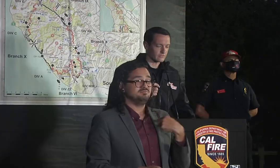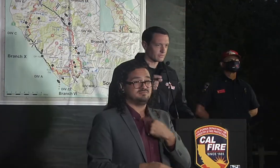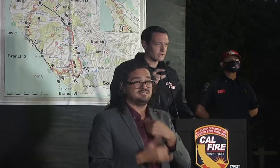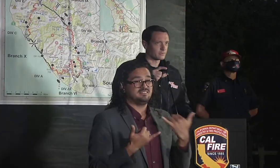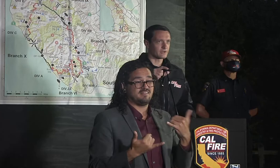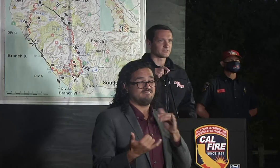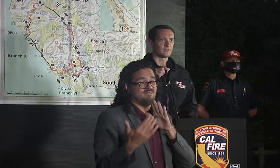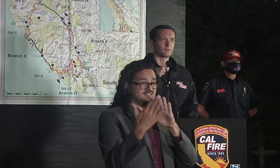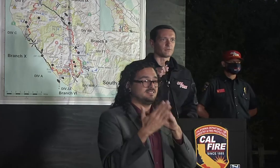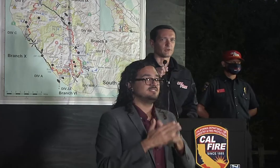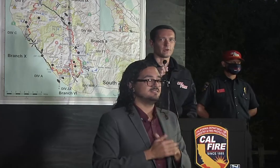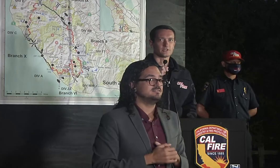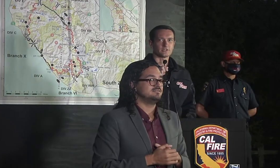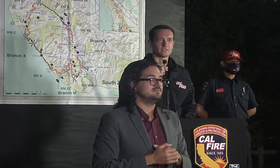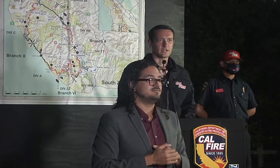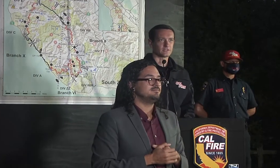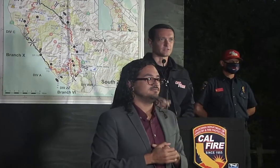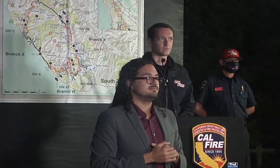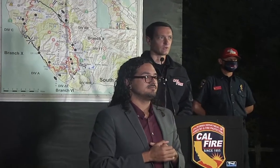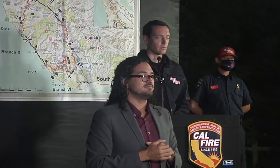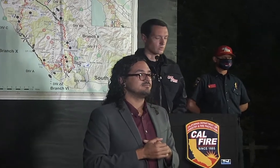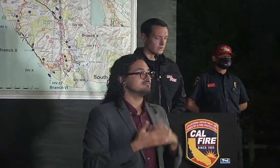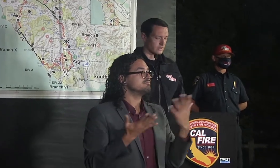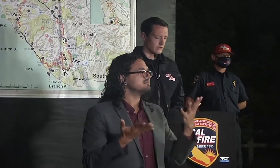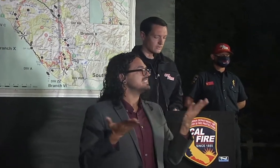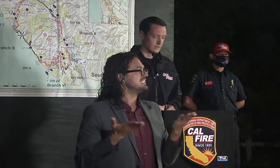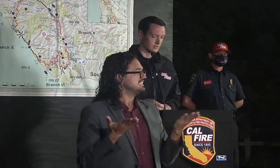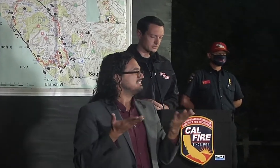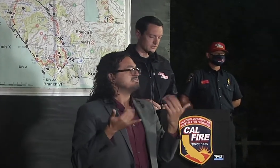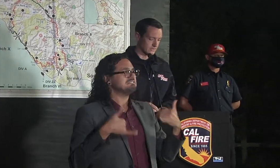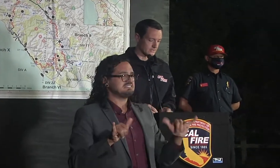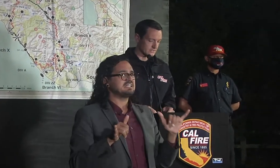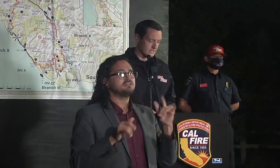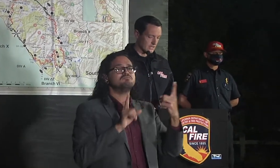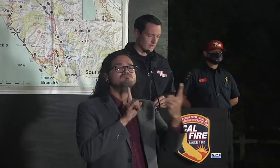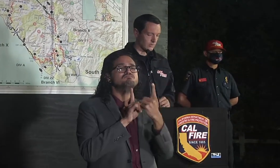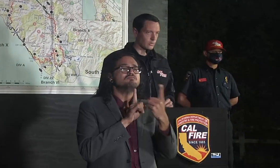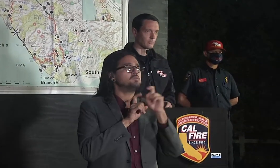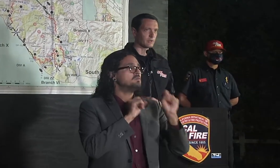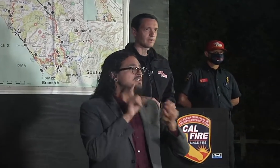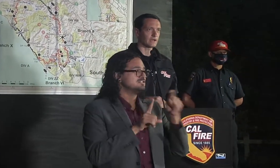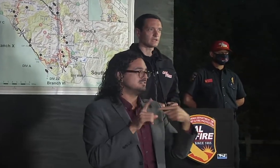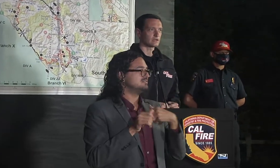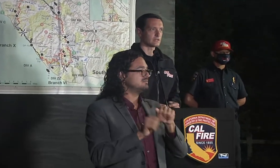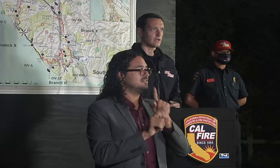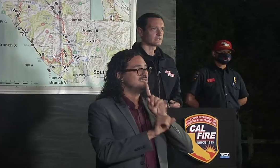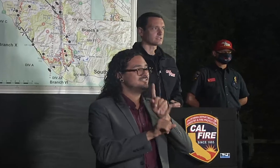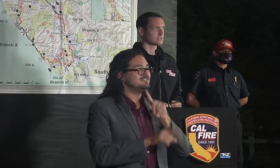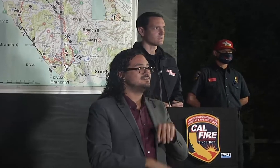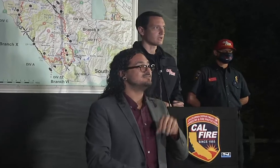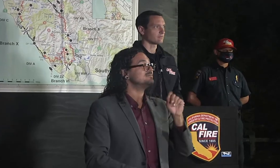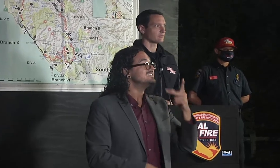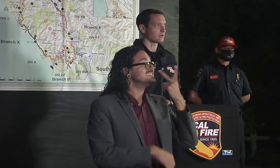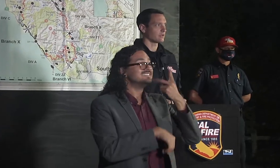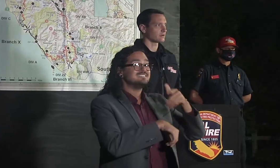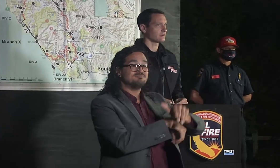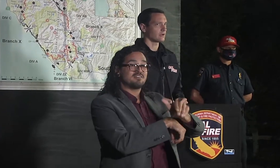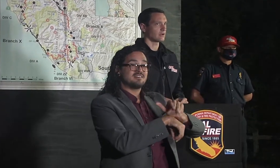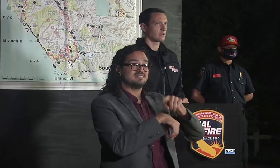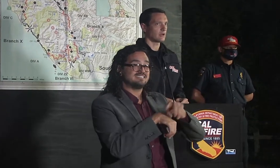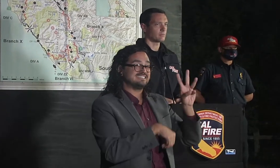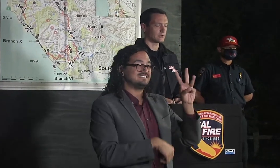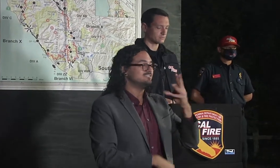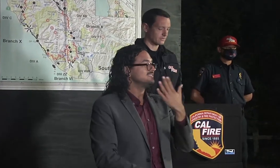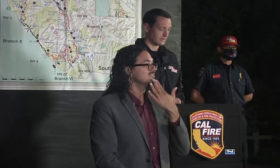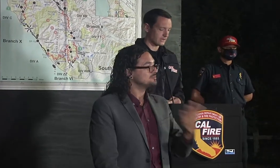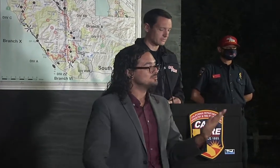All right, everybody up here is available for questions and answers one-on-one at the conclusion of this. We will meet back here tonight at 6 p.m. for another